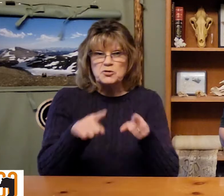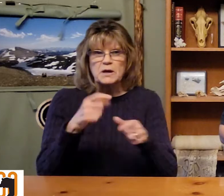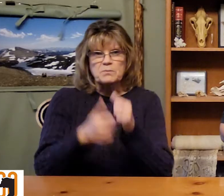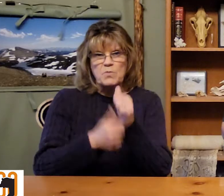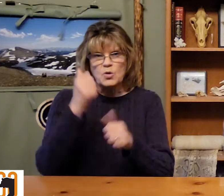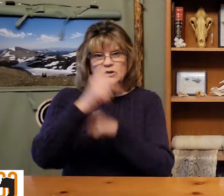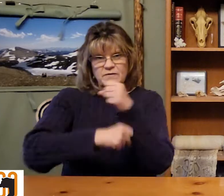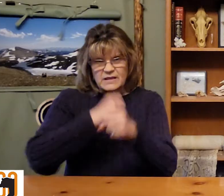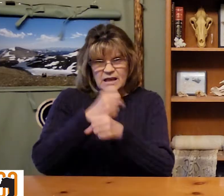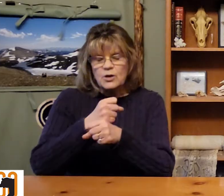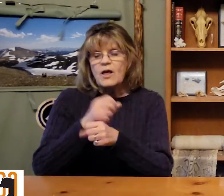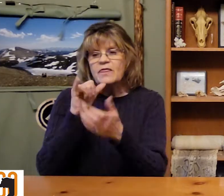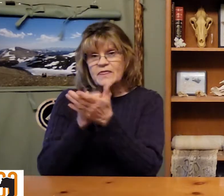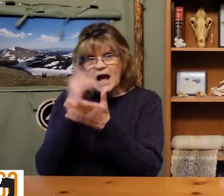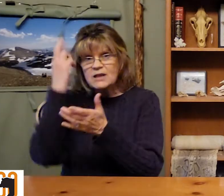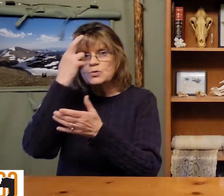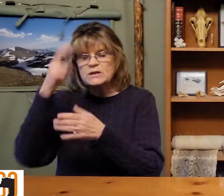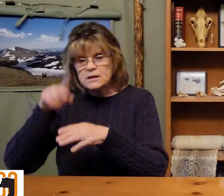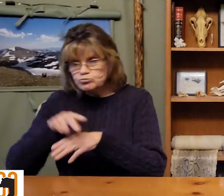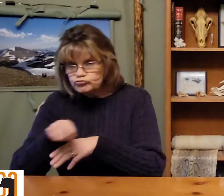come out during the day.